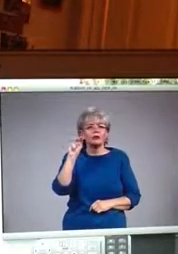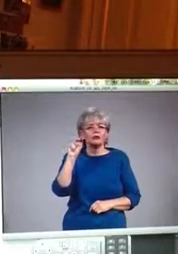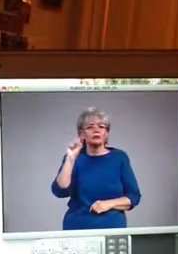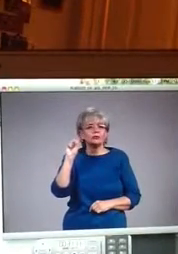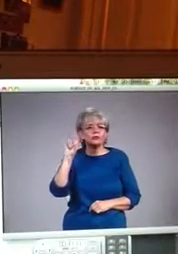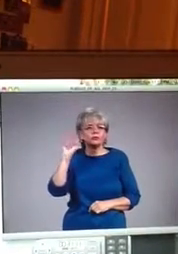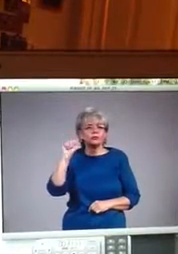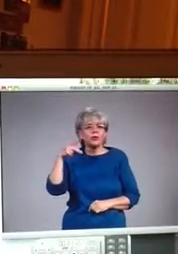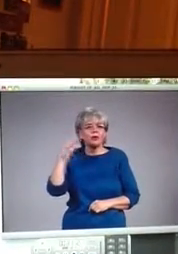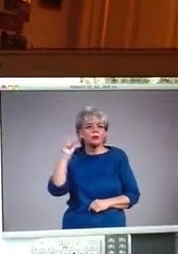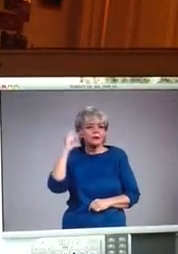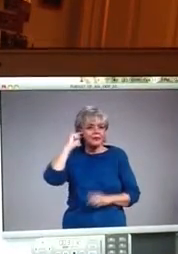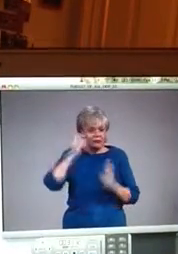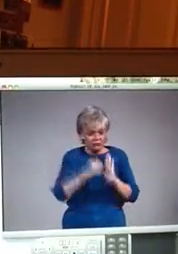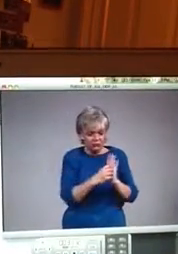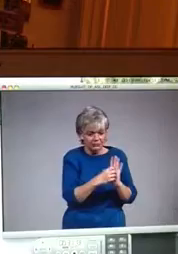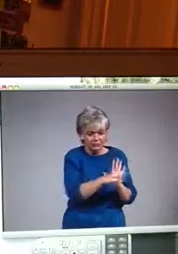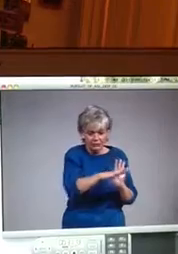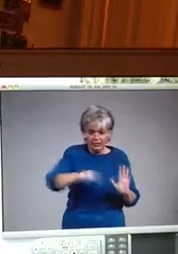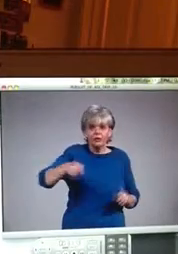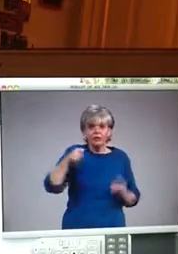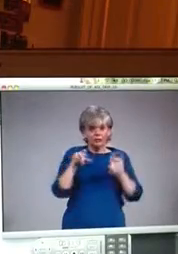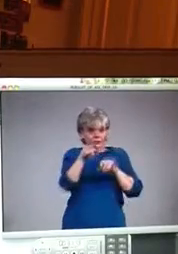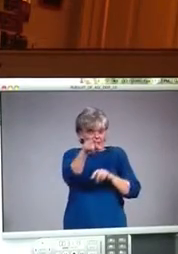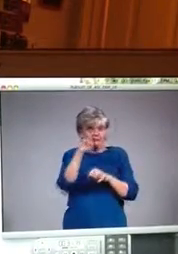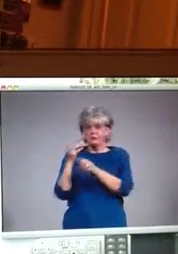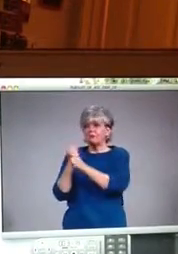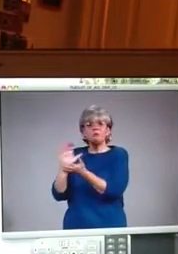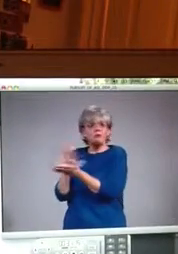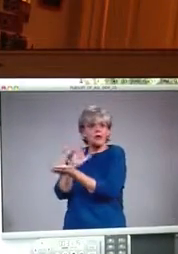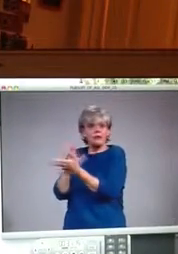individual crystals fluffy.